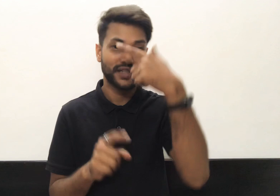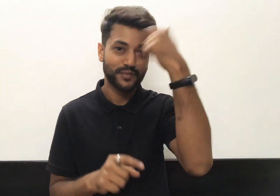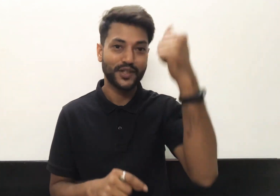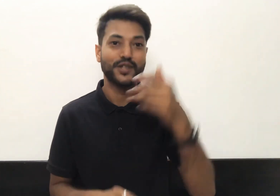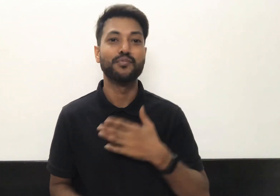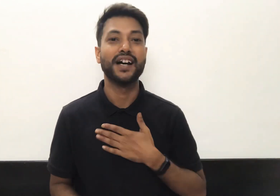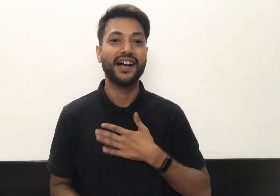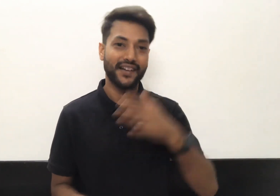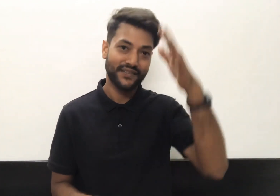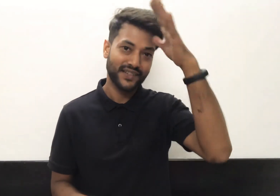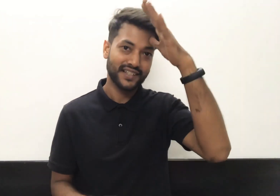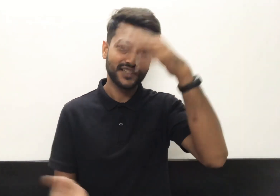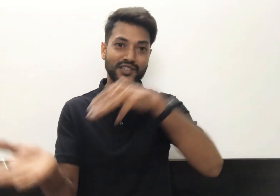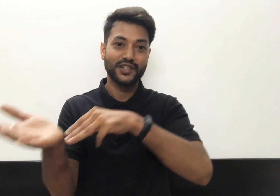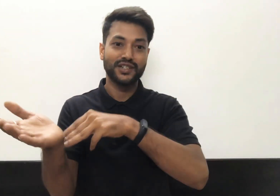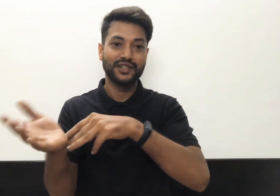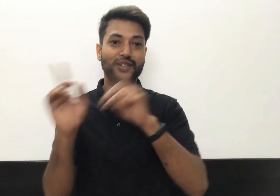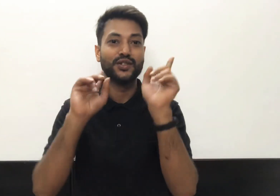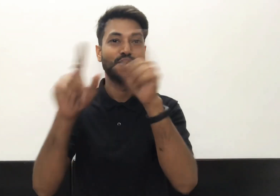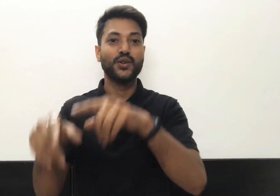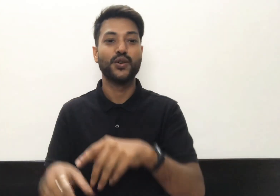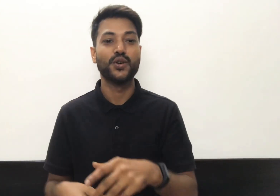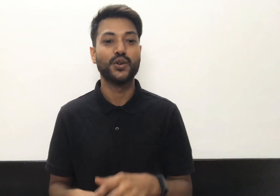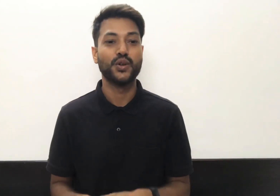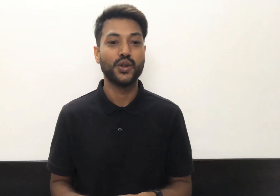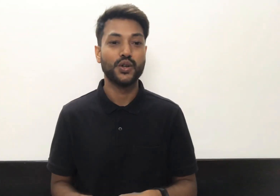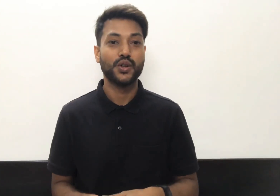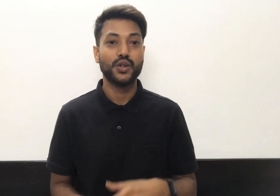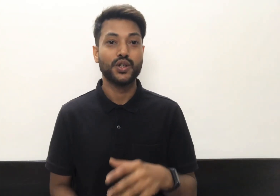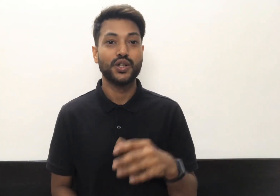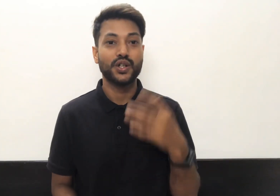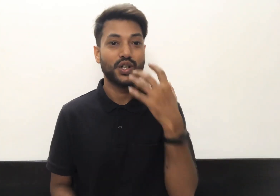into the bathroom, take hot water, gurgle that and come.